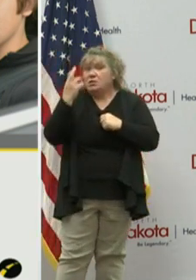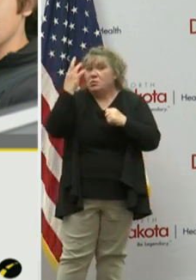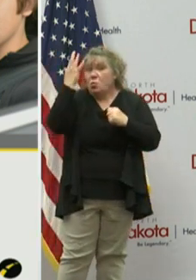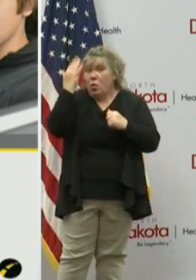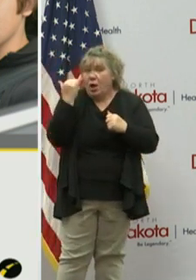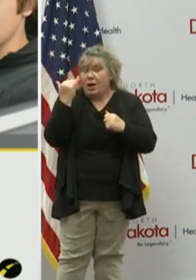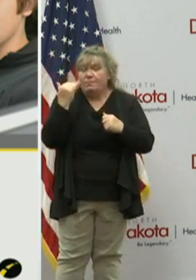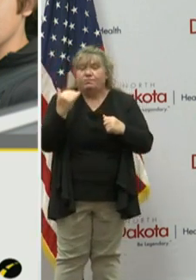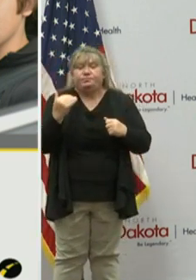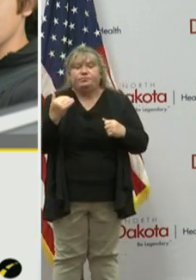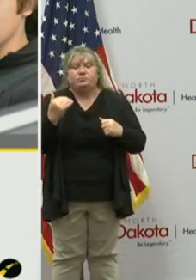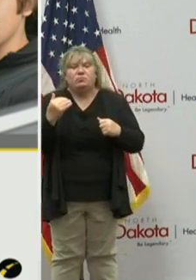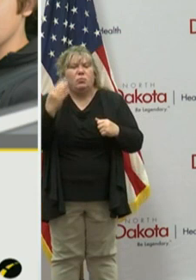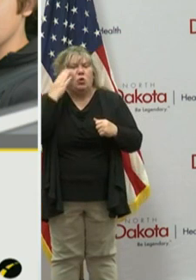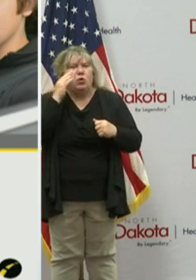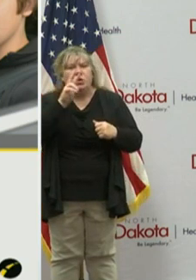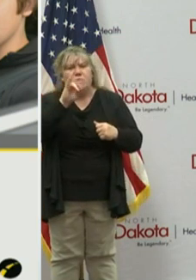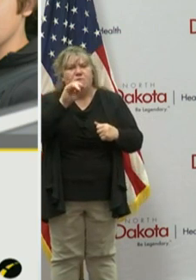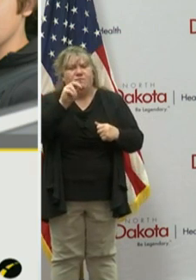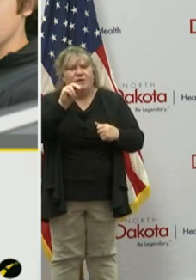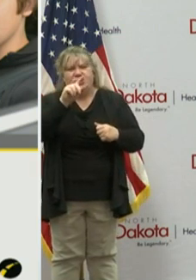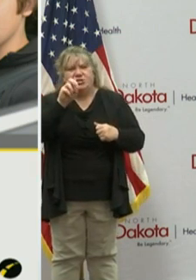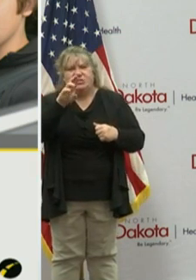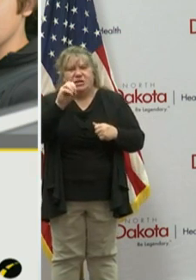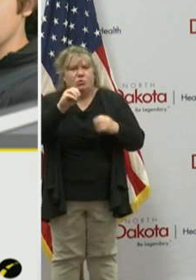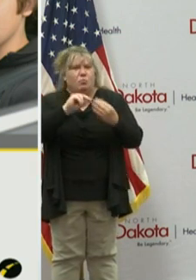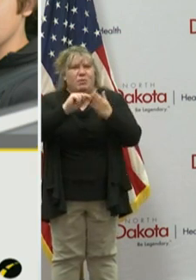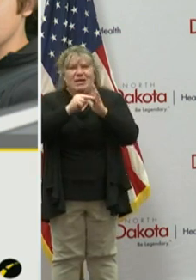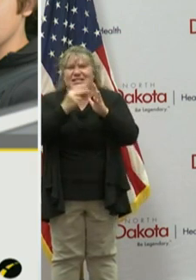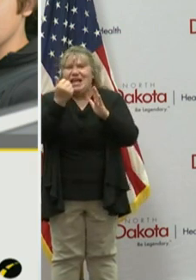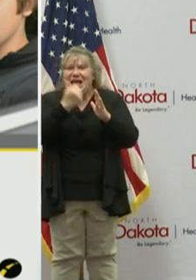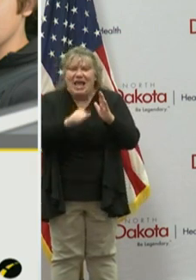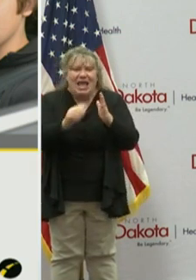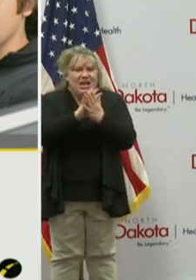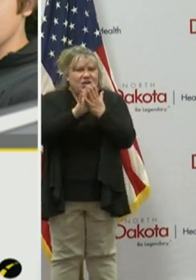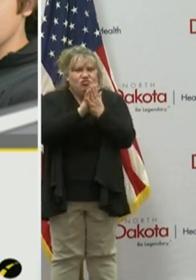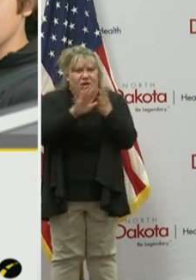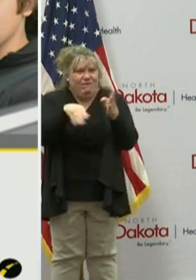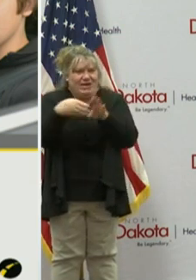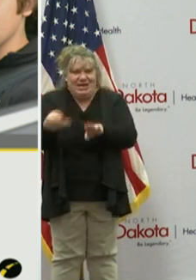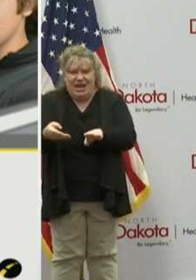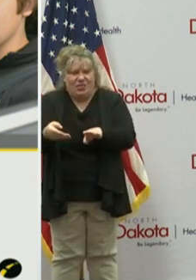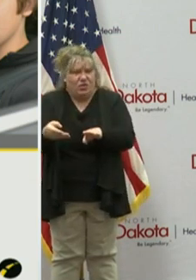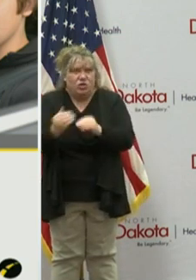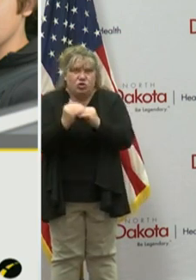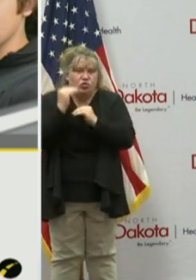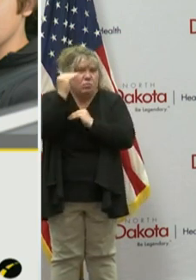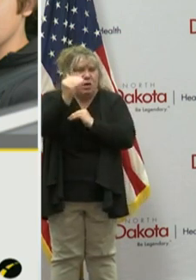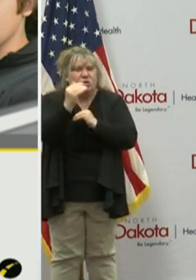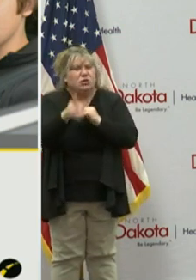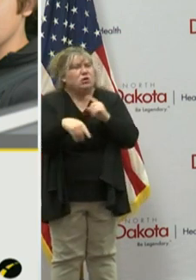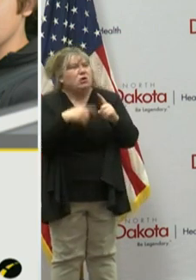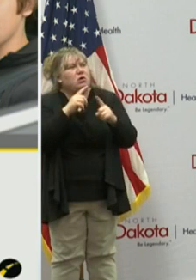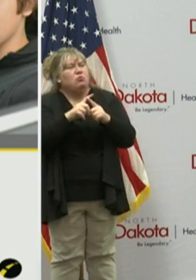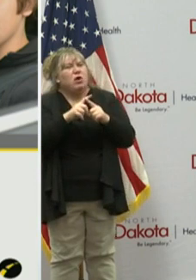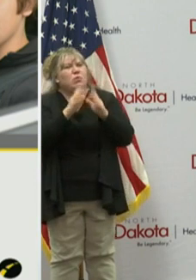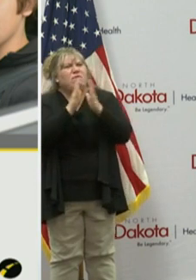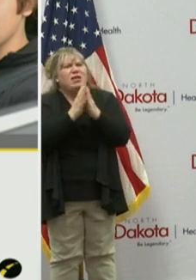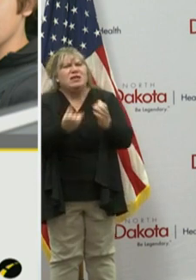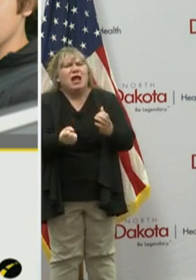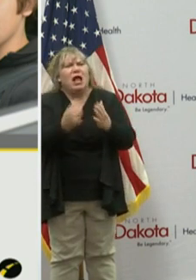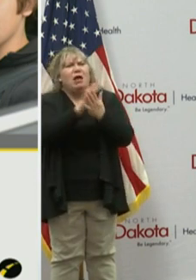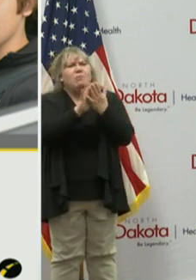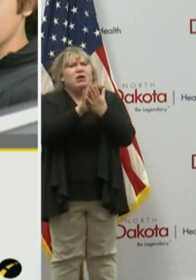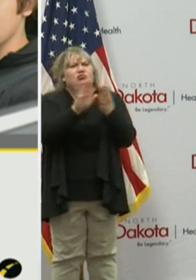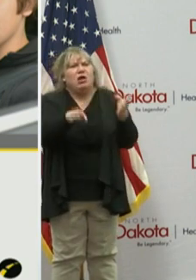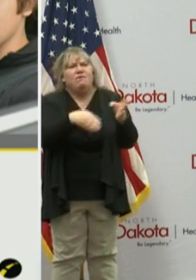know that Vision Zero stands for the idea that any traffic death is one too many. When we've asked the question, how many traffic